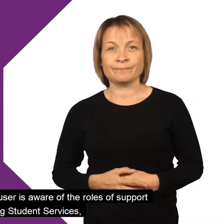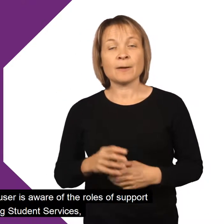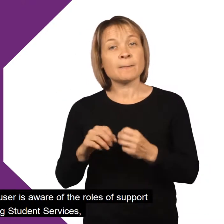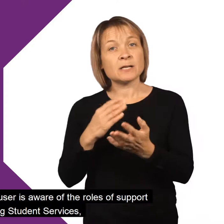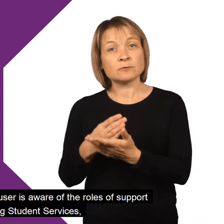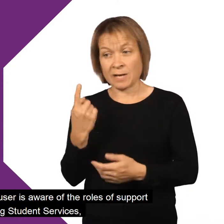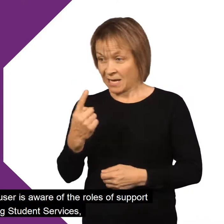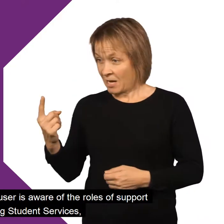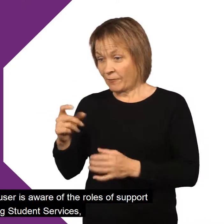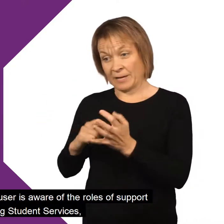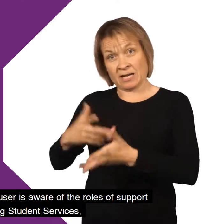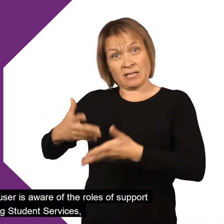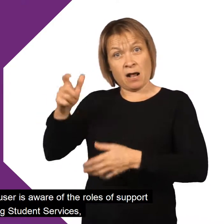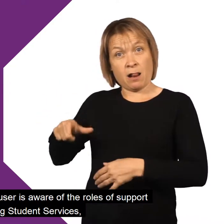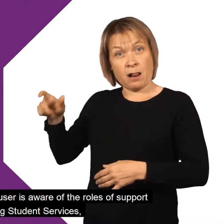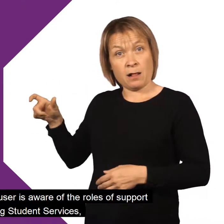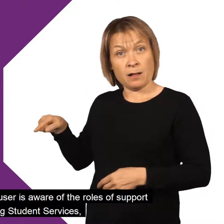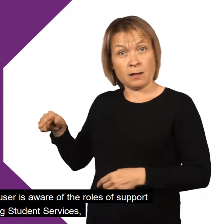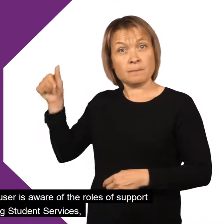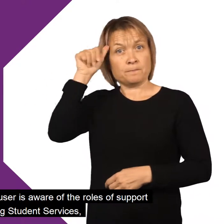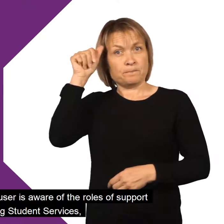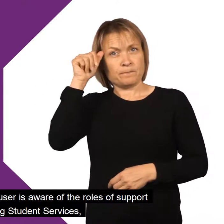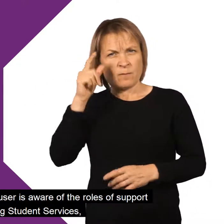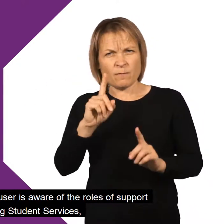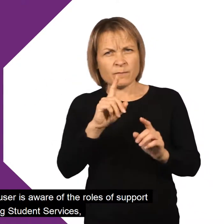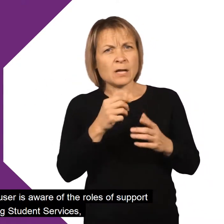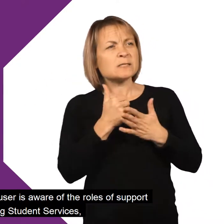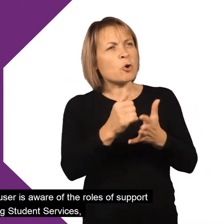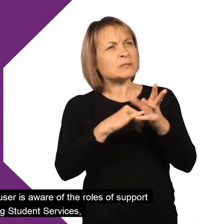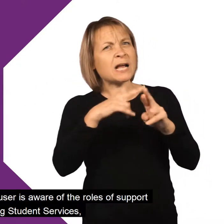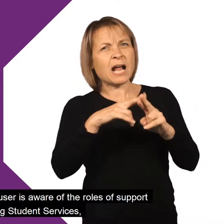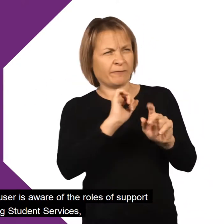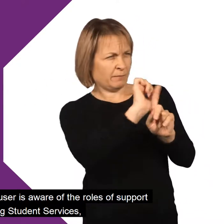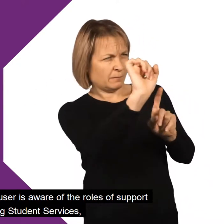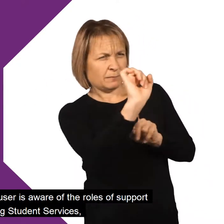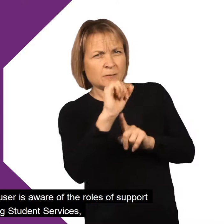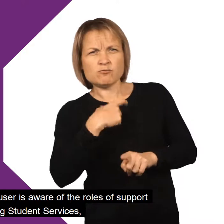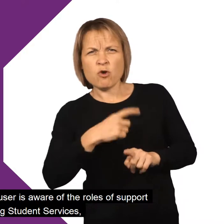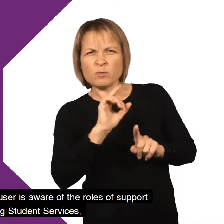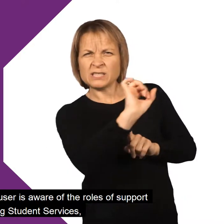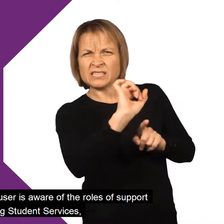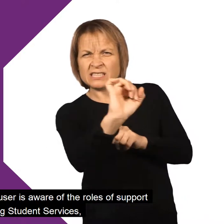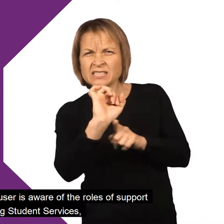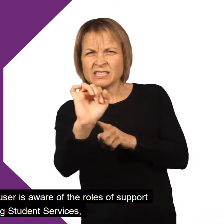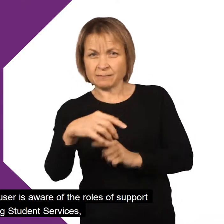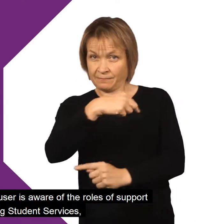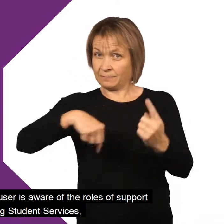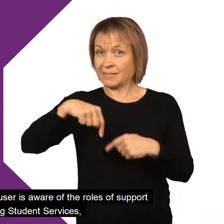Ensuring that every BSL user is aware of the roles of support staff across the college For example